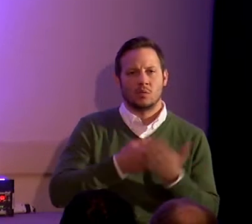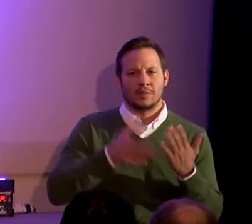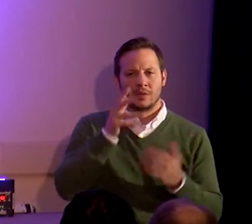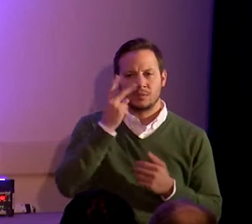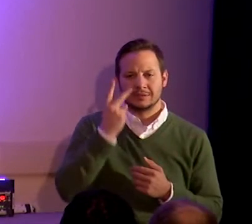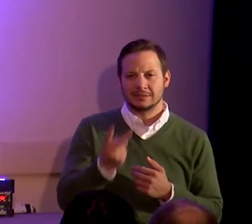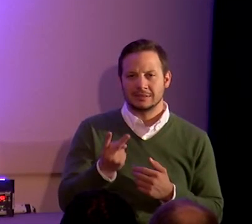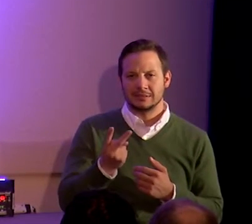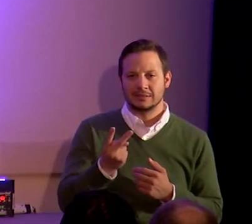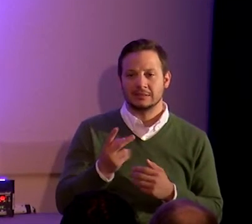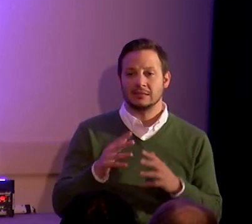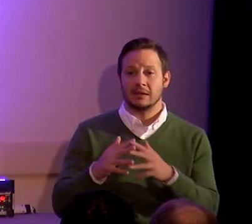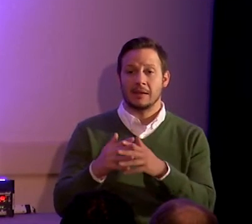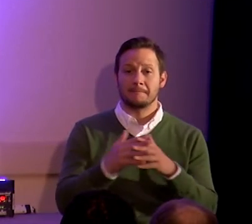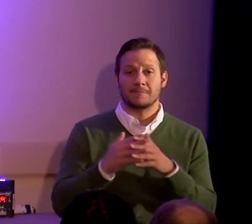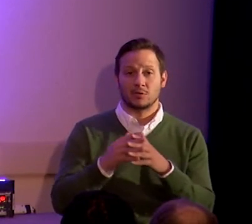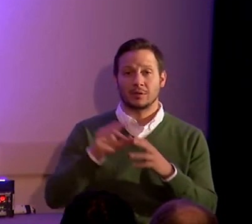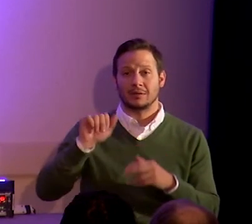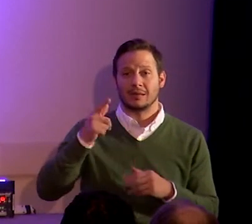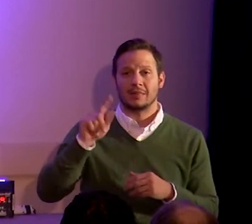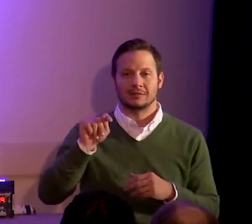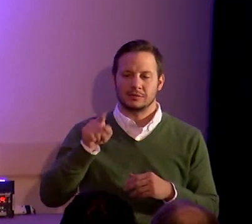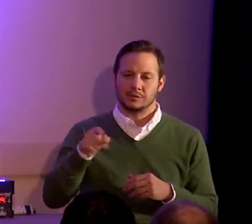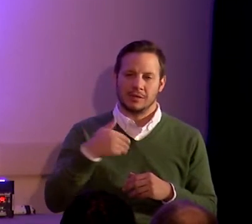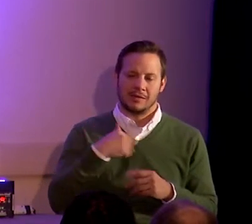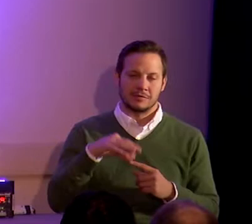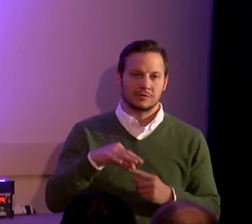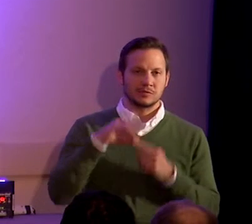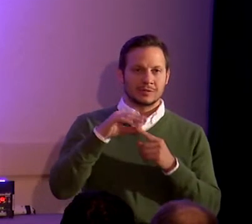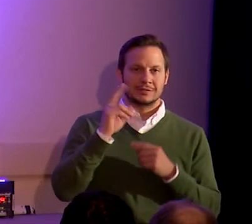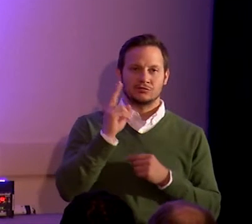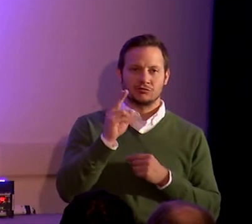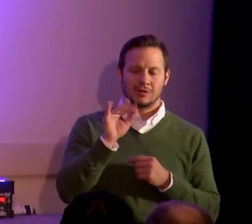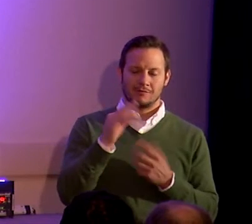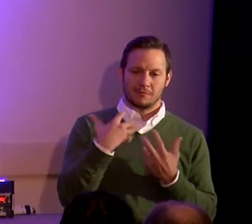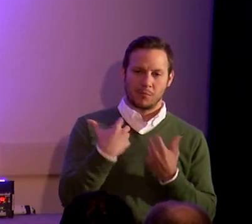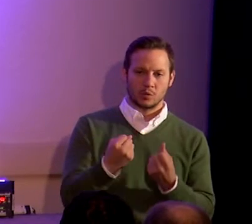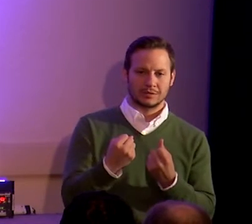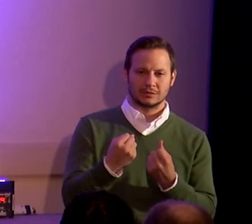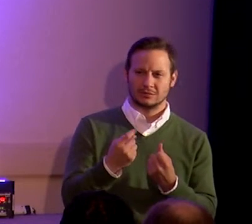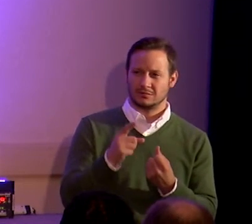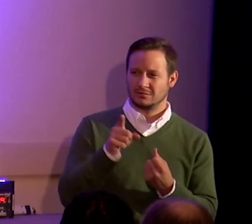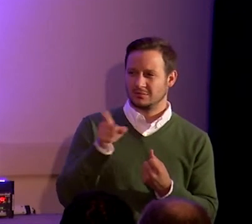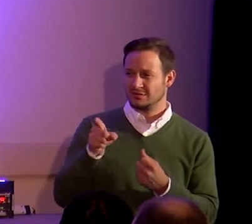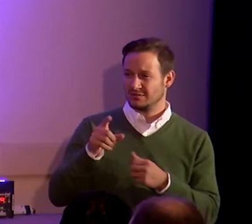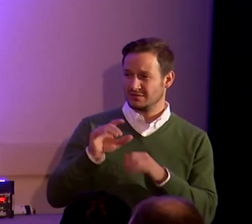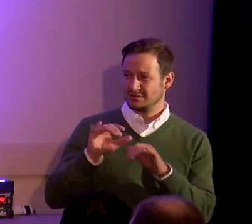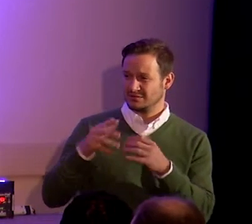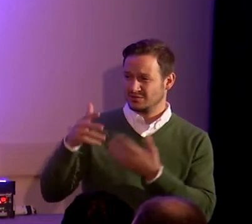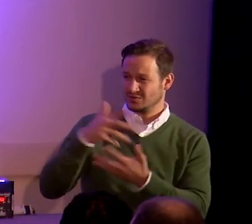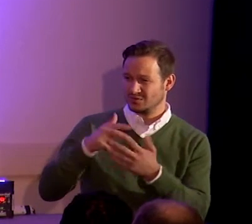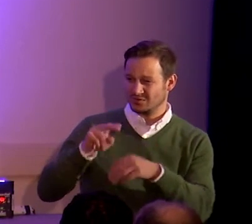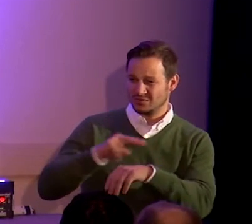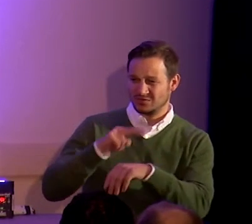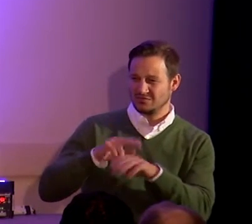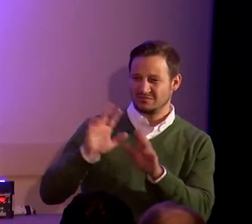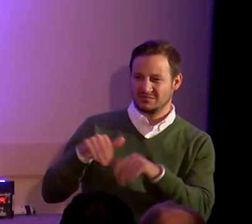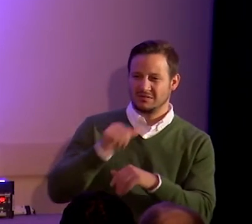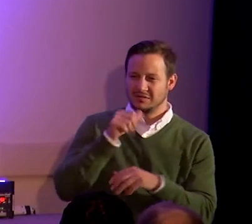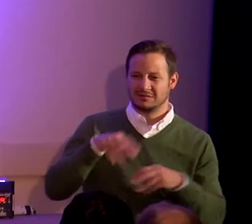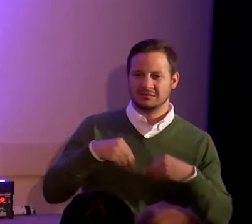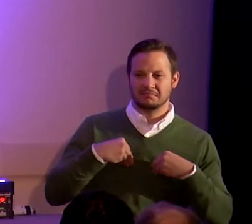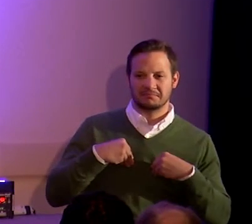American atheist has a unique history of boldness and courage, of rejecting social norms that are incompatible with societal